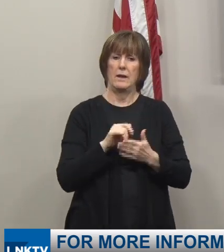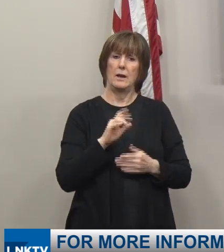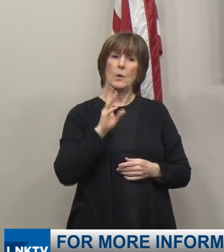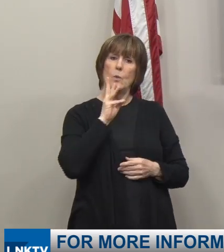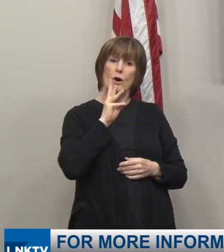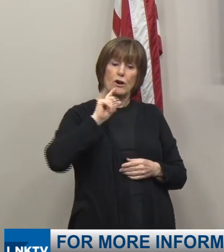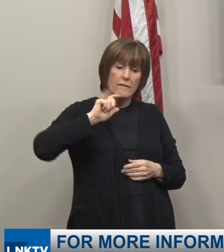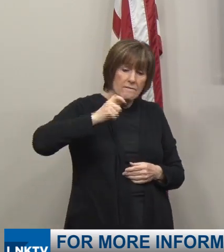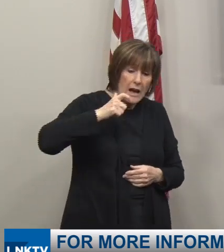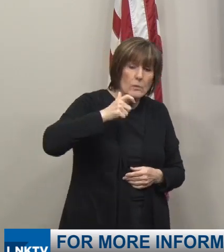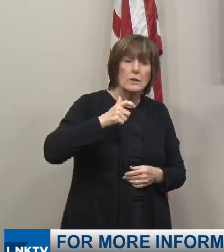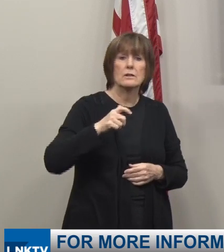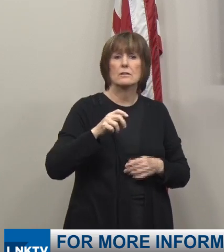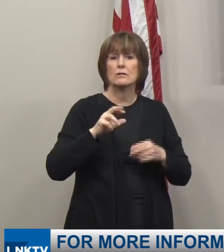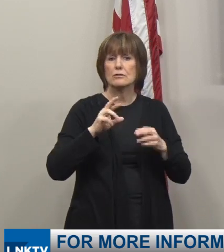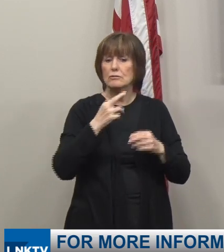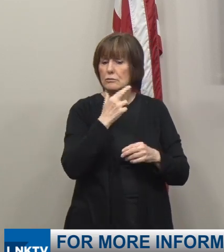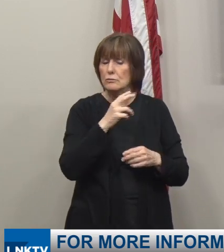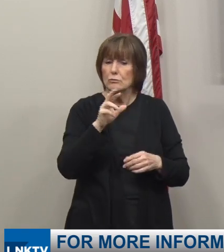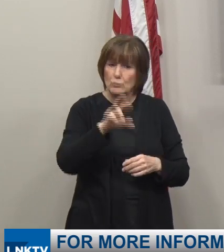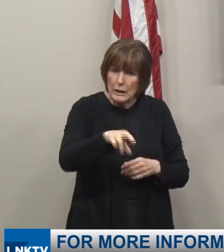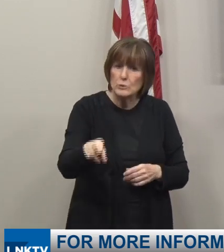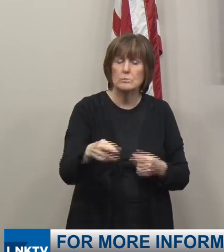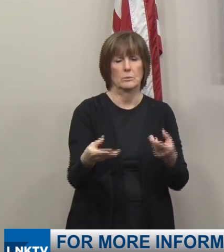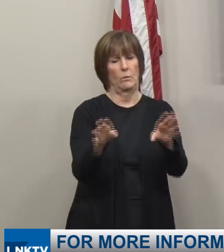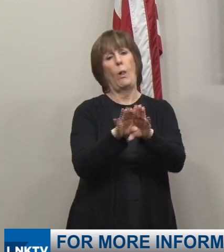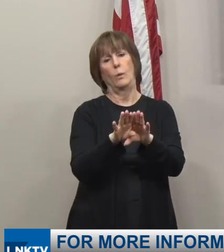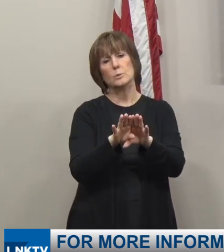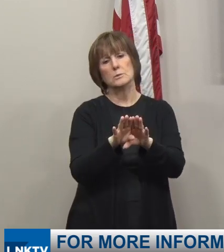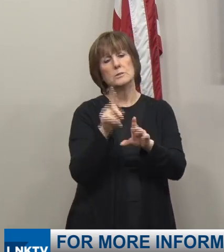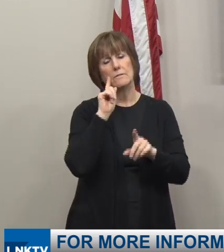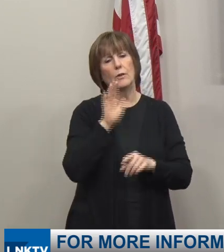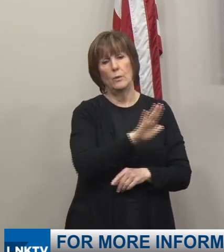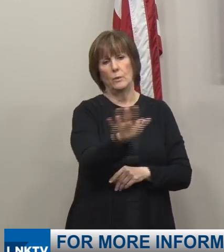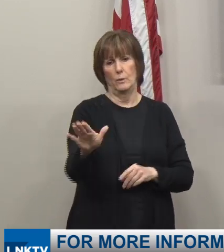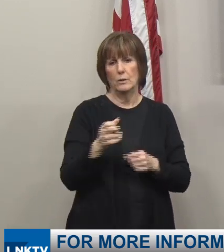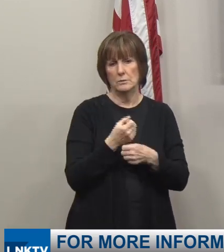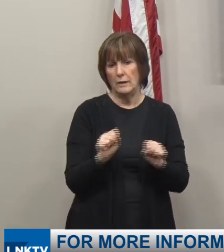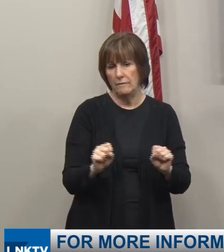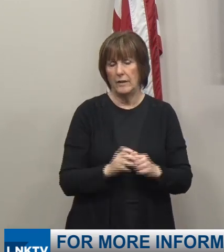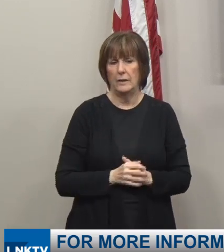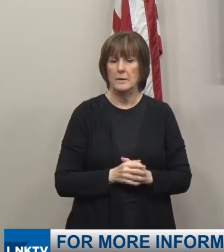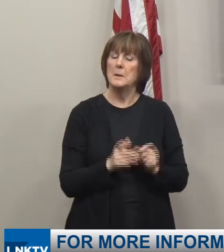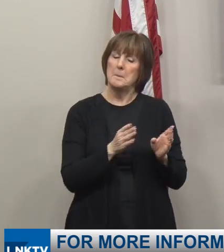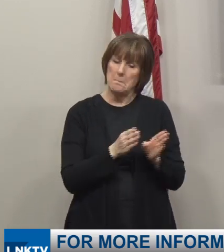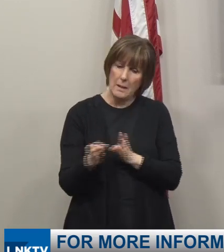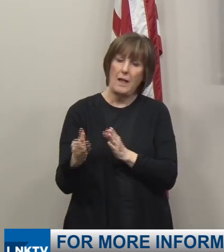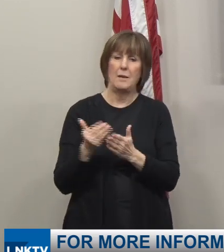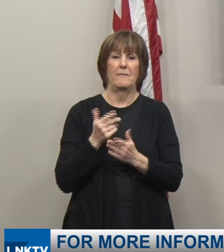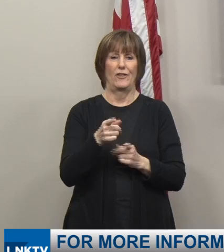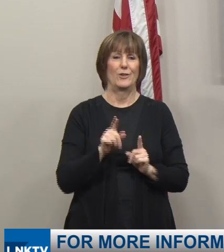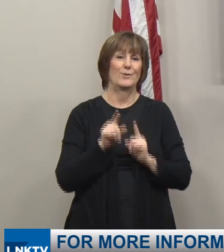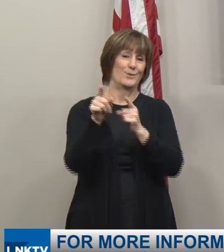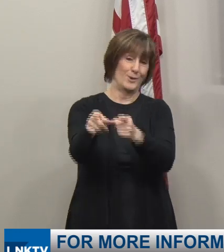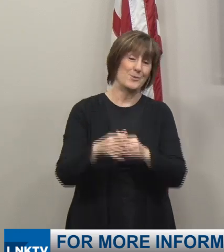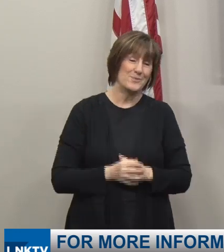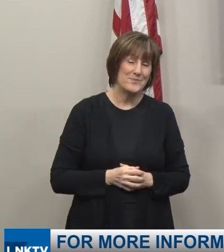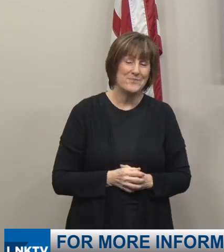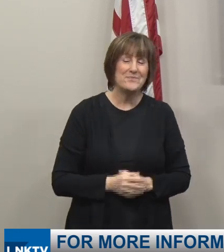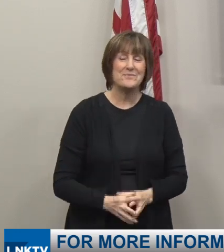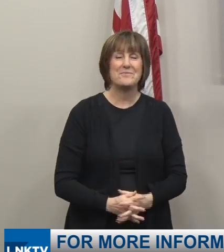the water fountains and restrooms are closed also to protect the public's safety. So plan accordingly before you hit the trails.